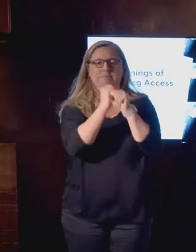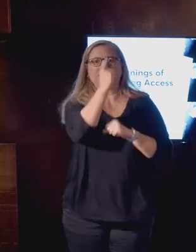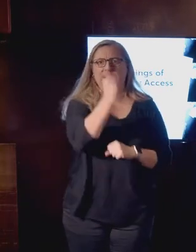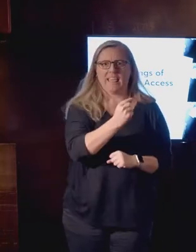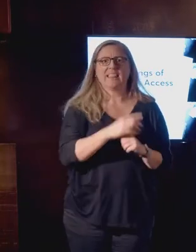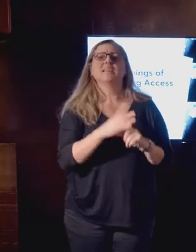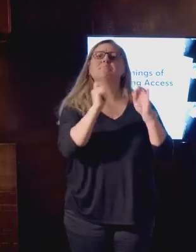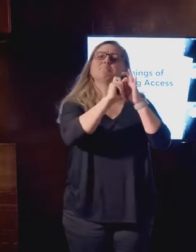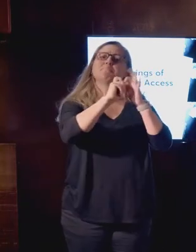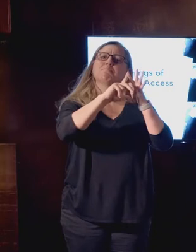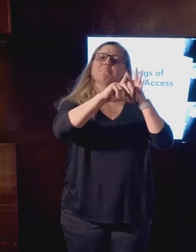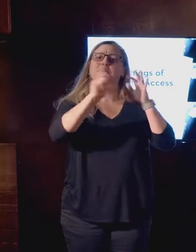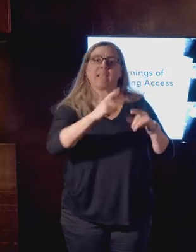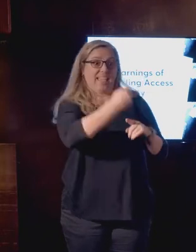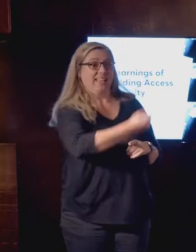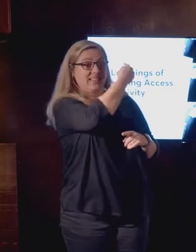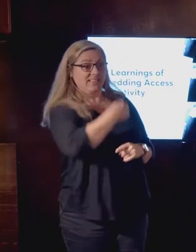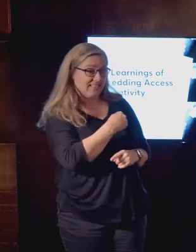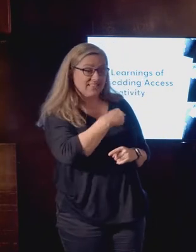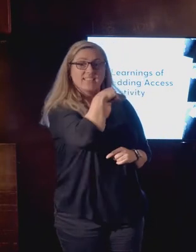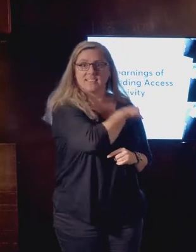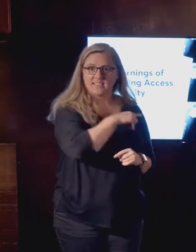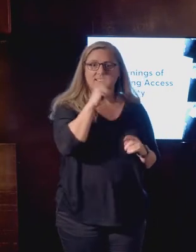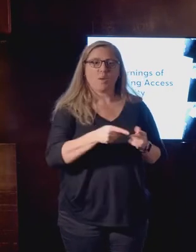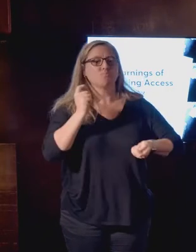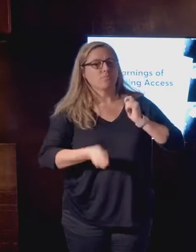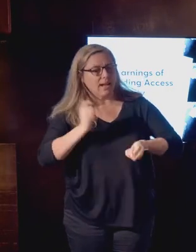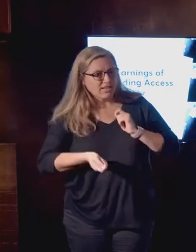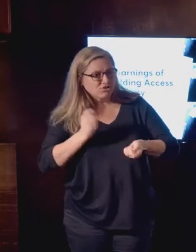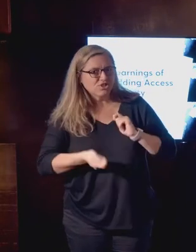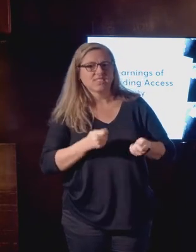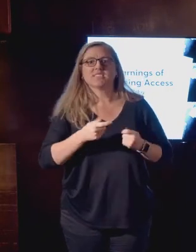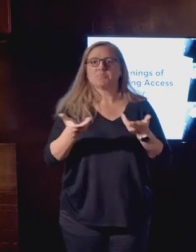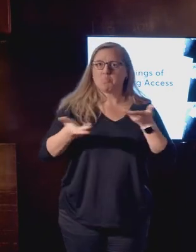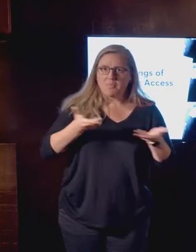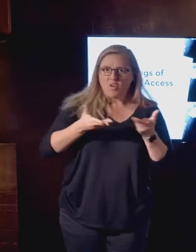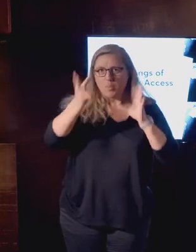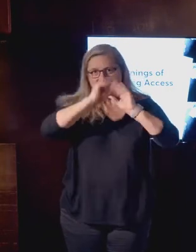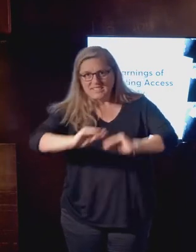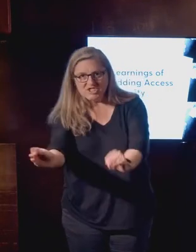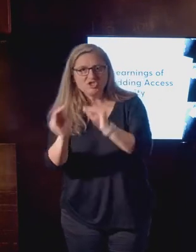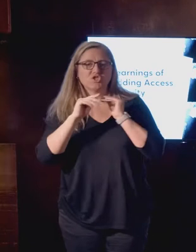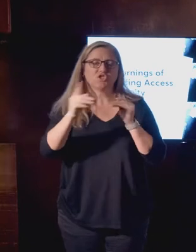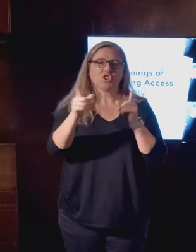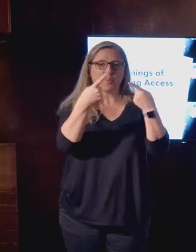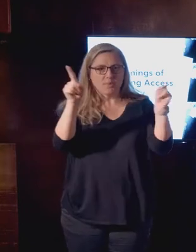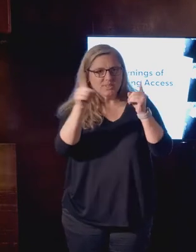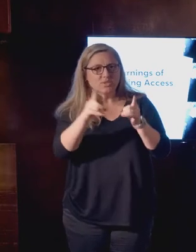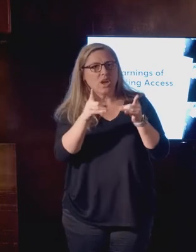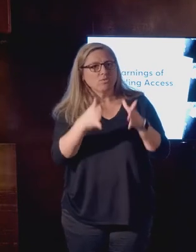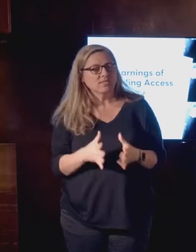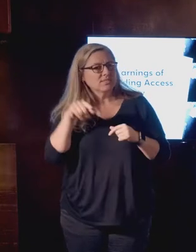Paraphrase. So Beck Matthews to my far right. Beck is a percussionist, drummer, performer, teacher, musical director,